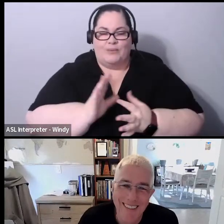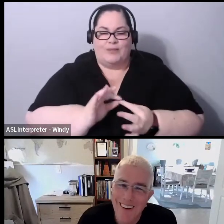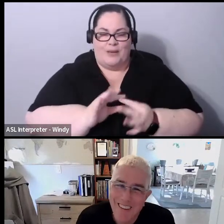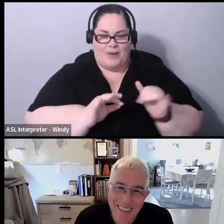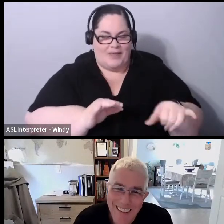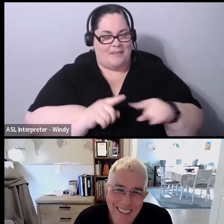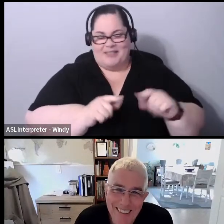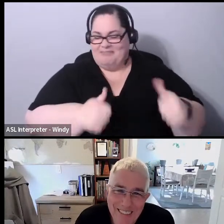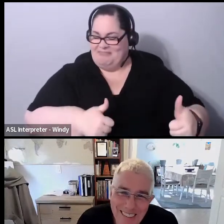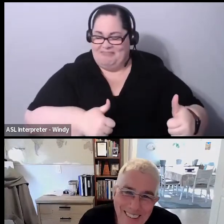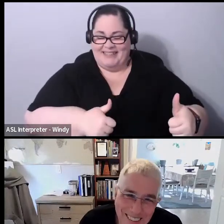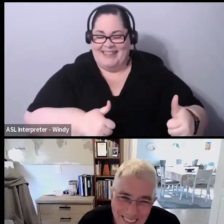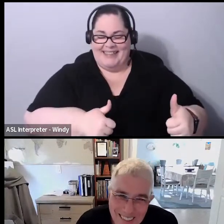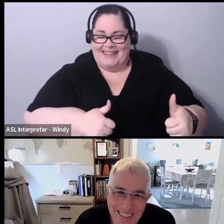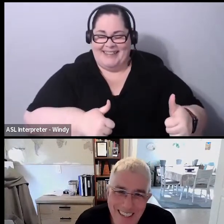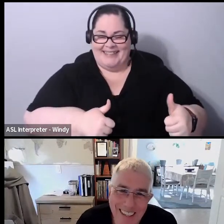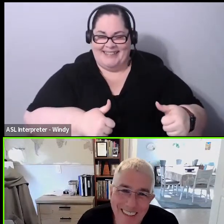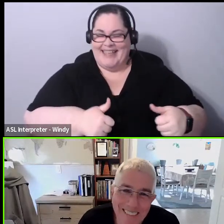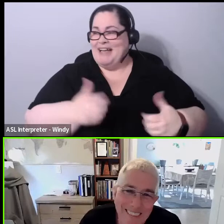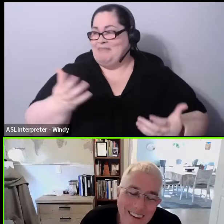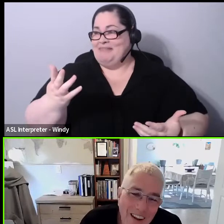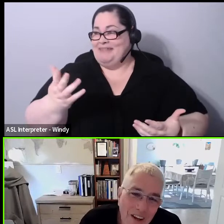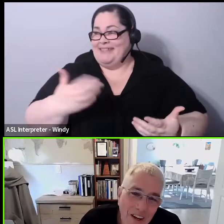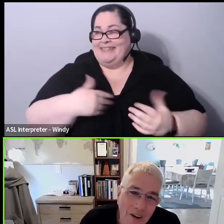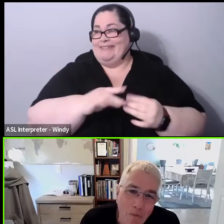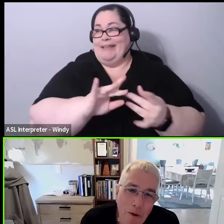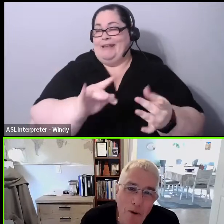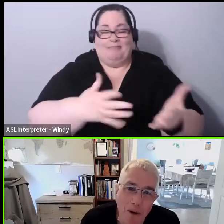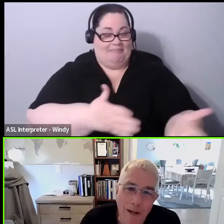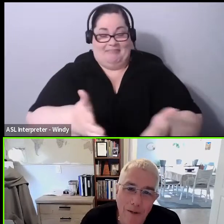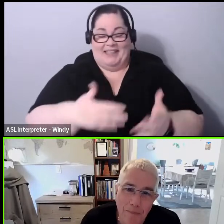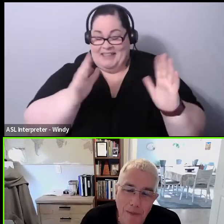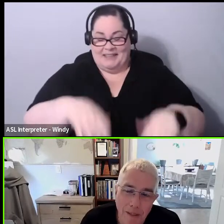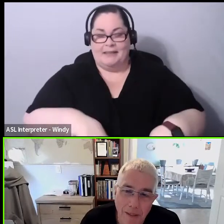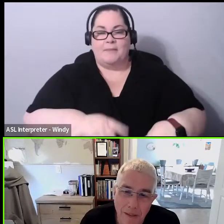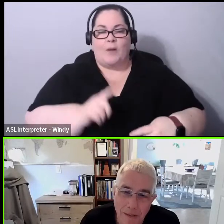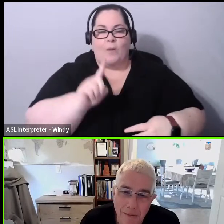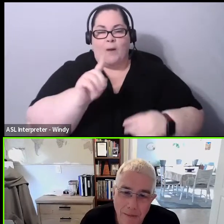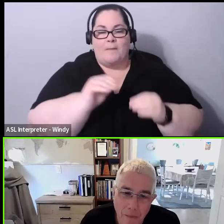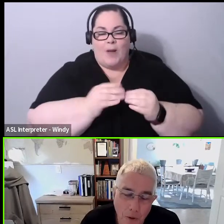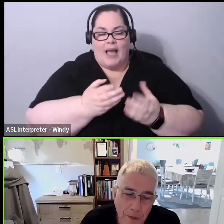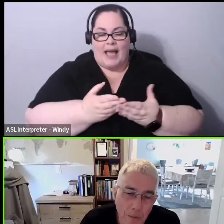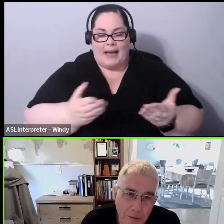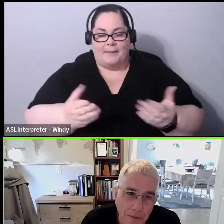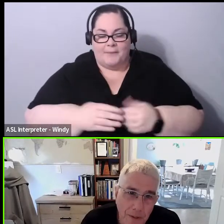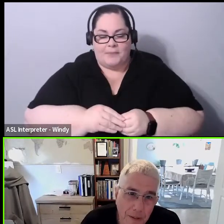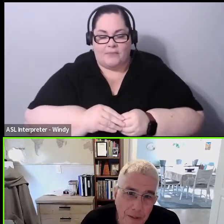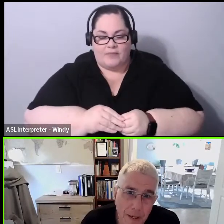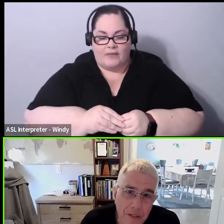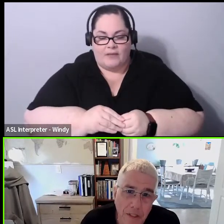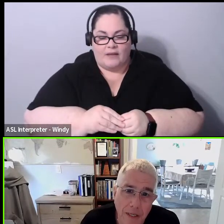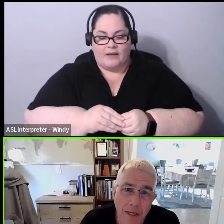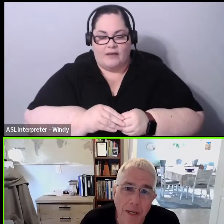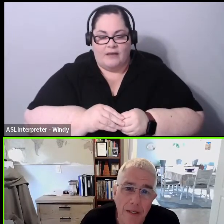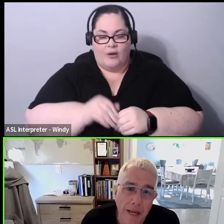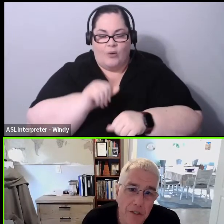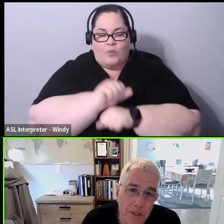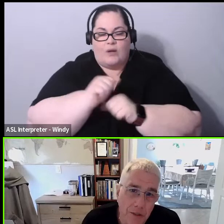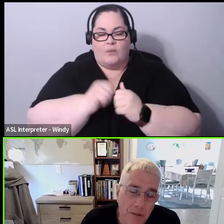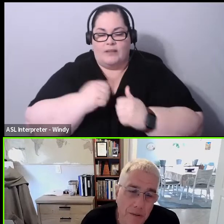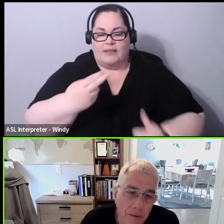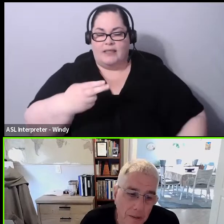always, it just got out there. One more item, working with the